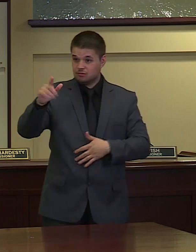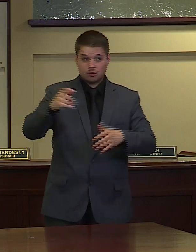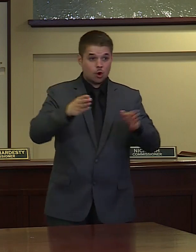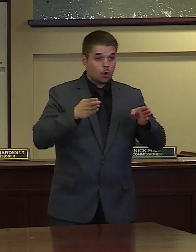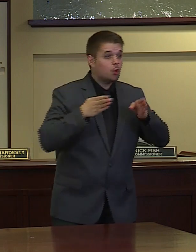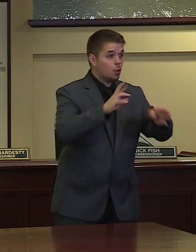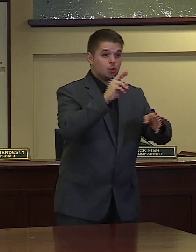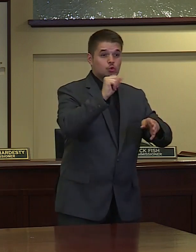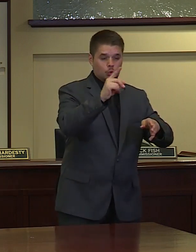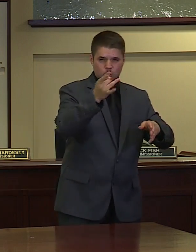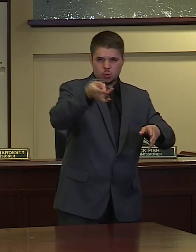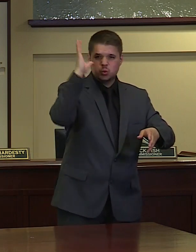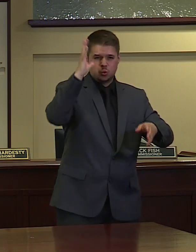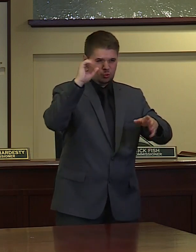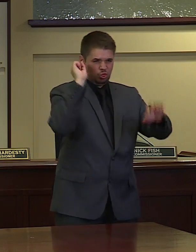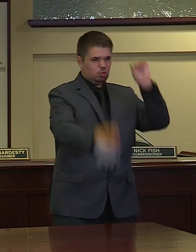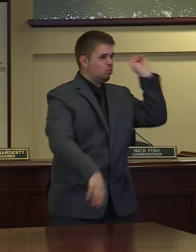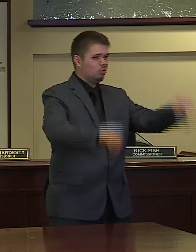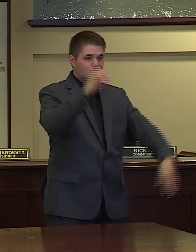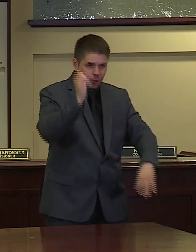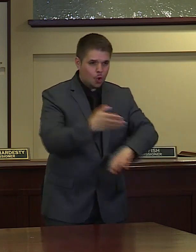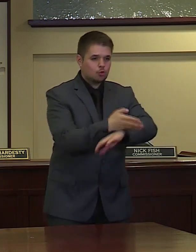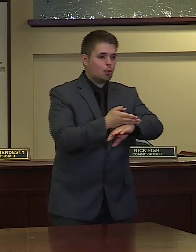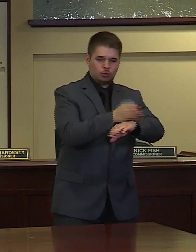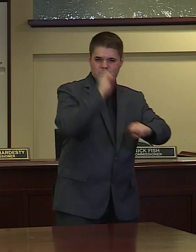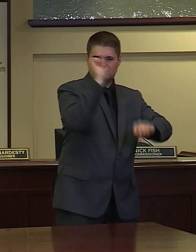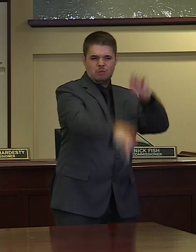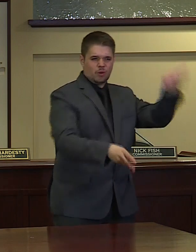Construction debris, pallets,